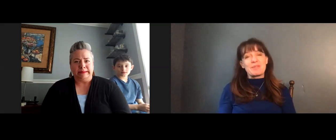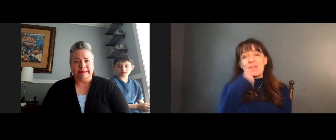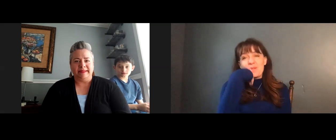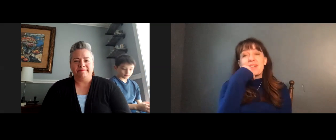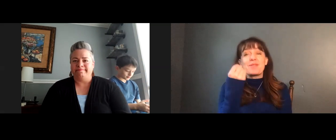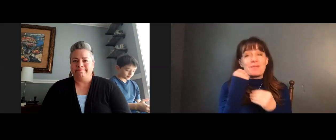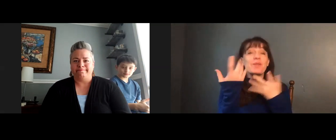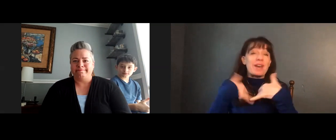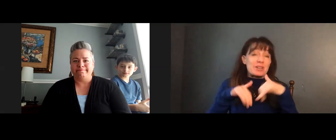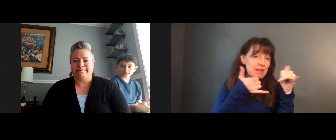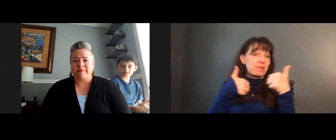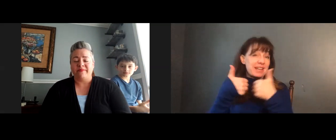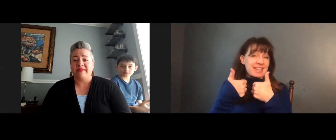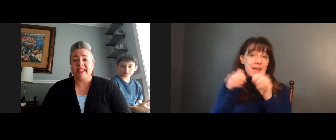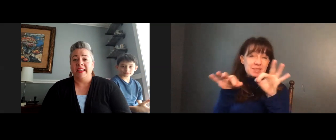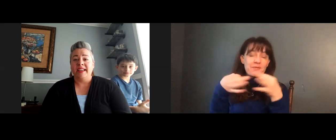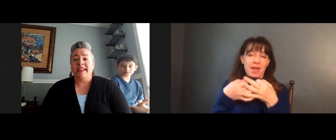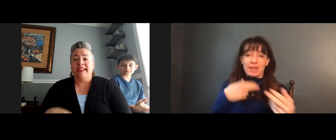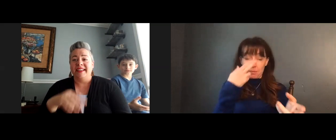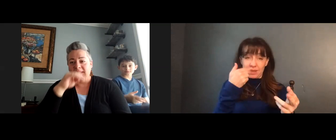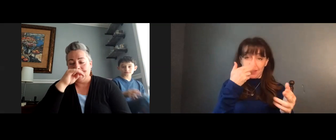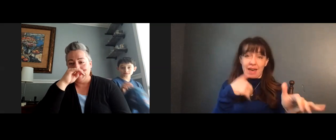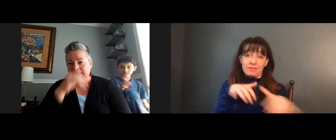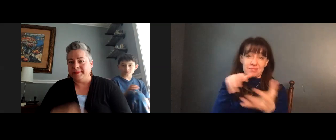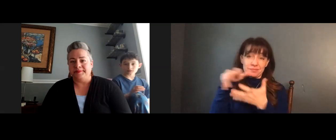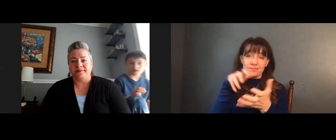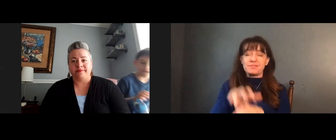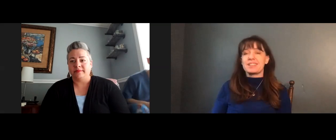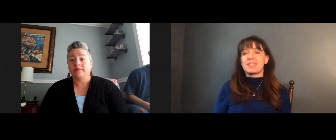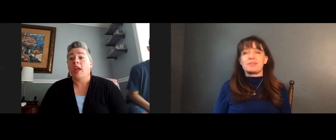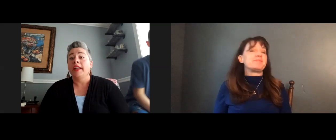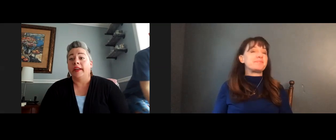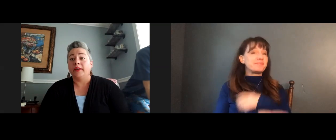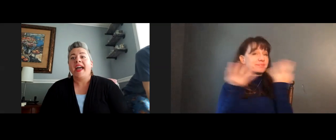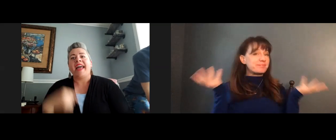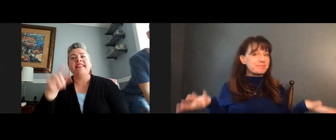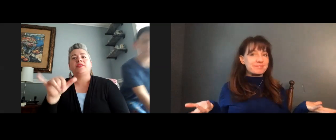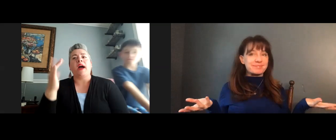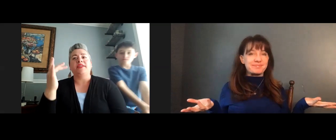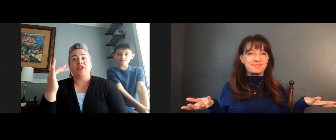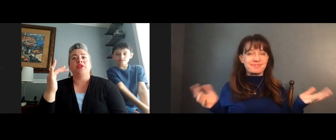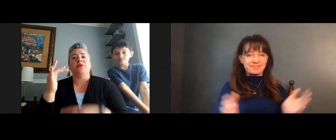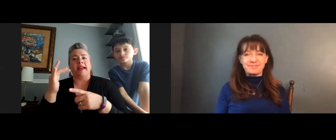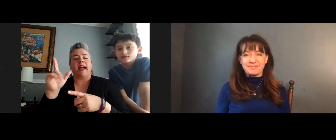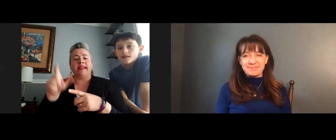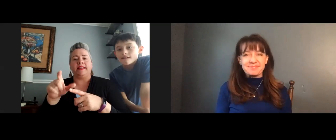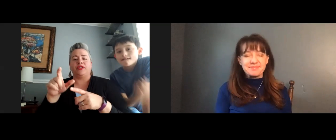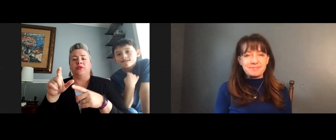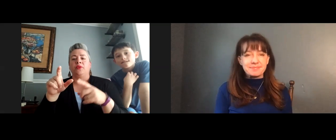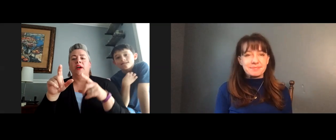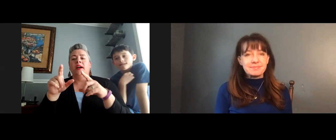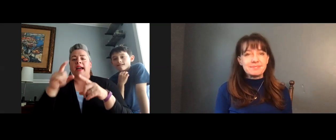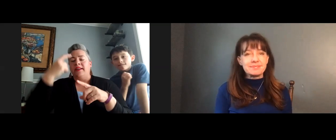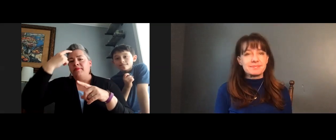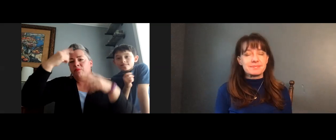yeah we we we've actually played the game as a family and we have laughed so and that's why too i i need